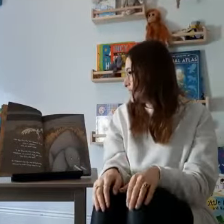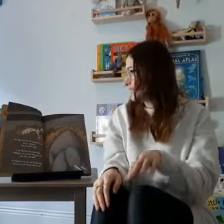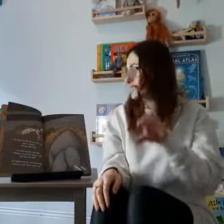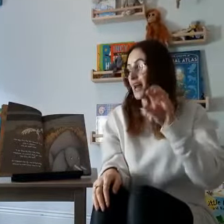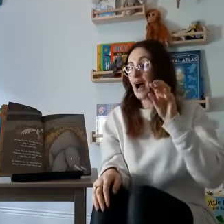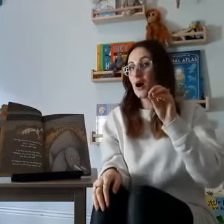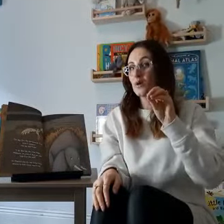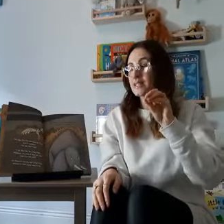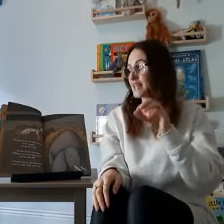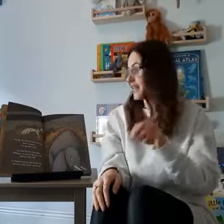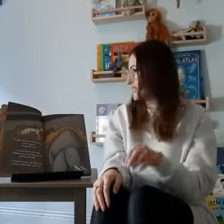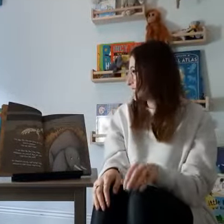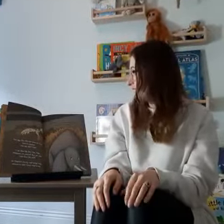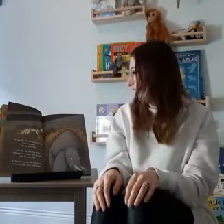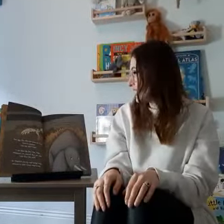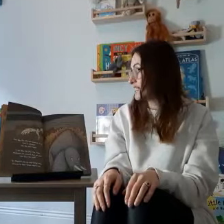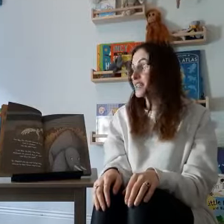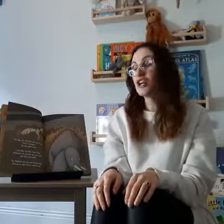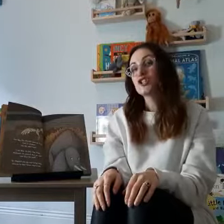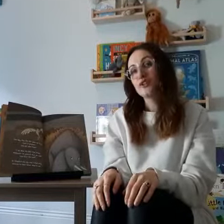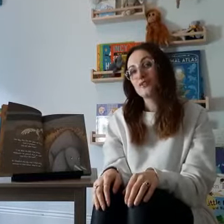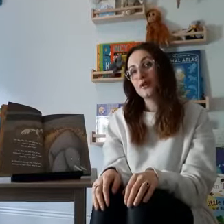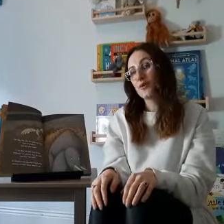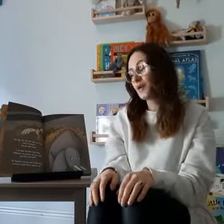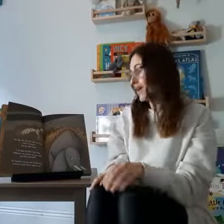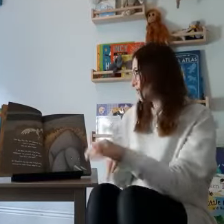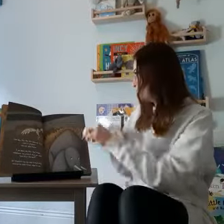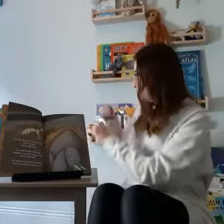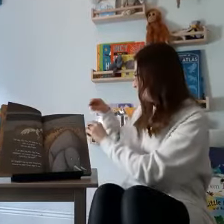Mrs. Owl said as she flew away.